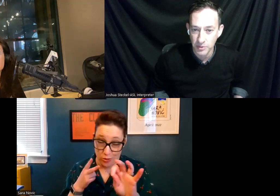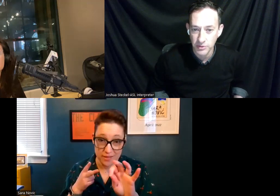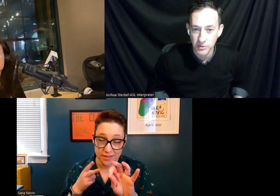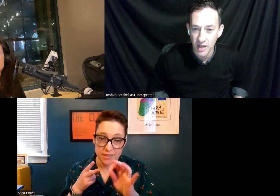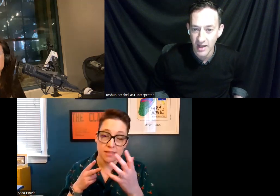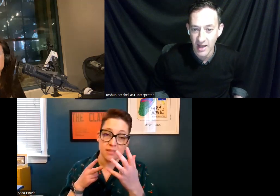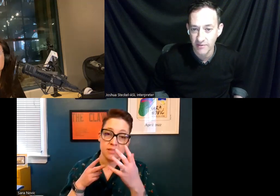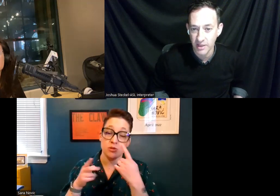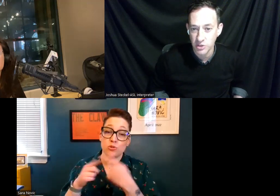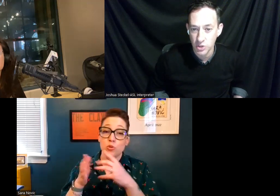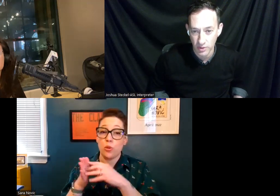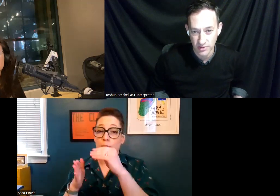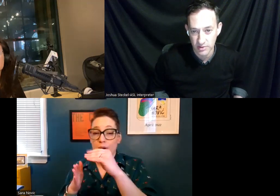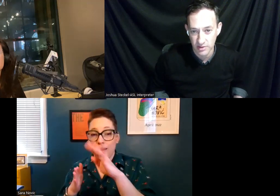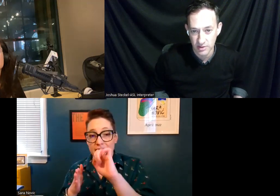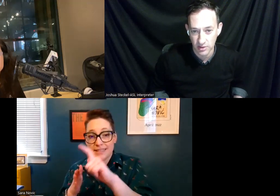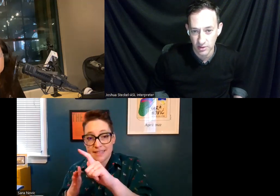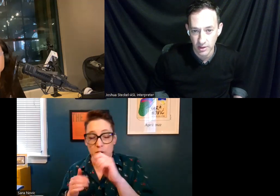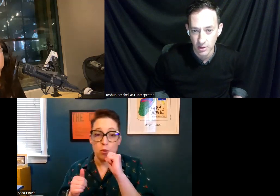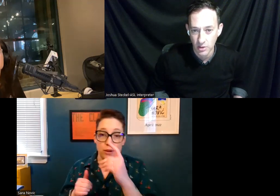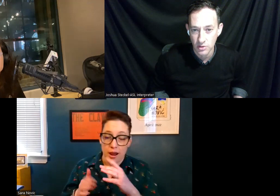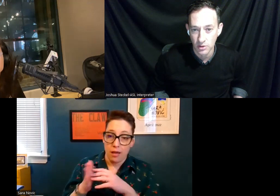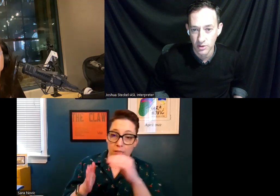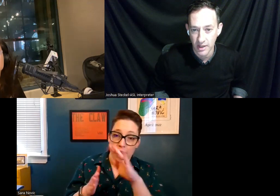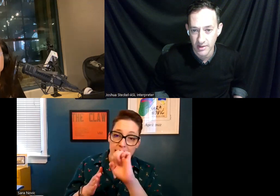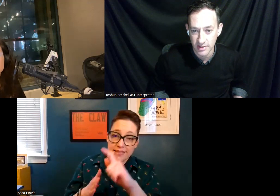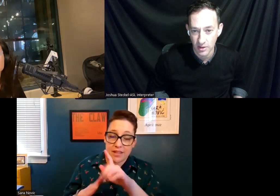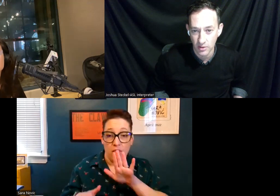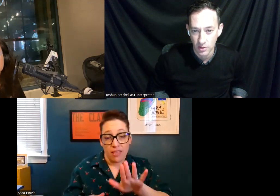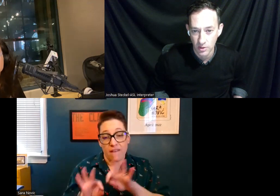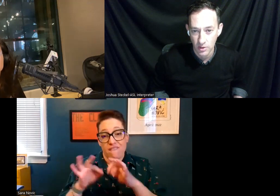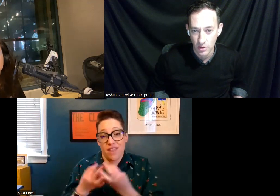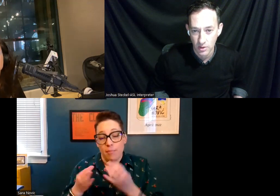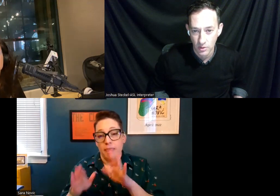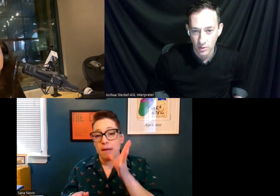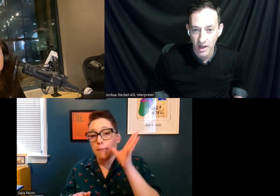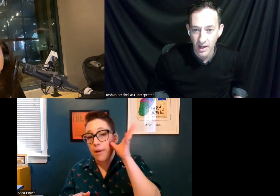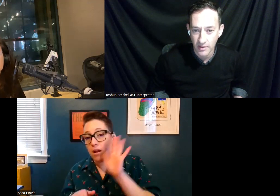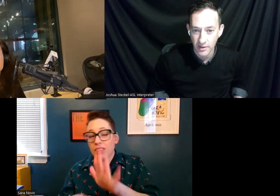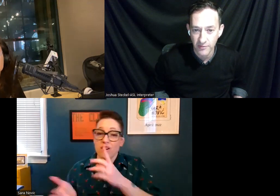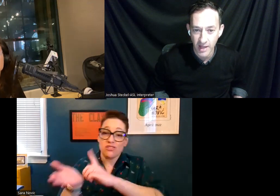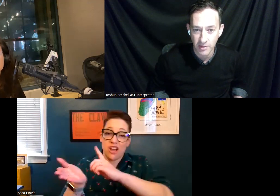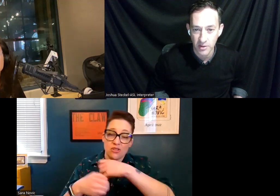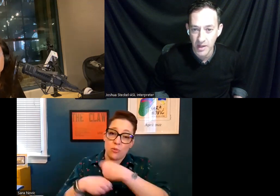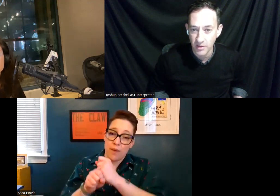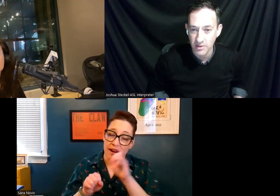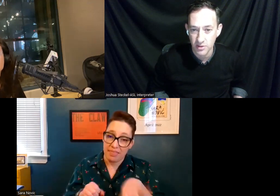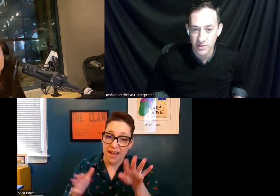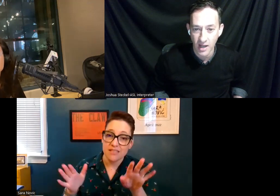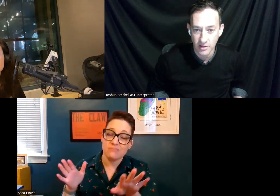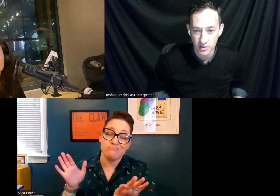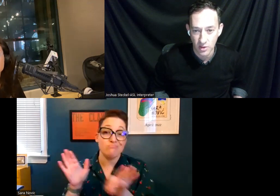people do not have a choice necessarily to learn ASL or not. Their family, their parents,